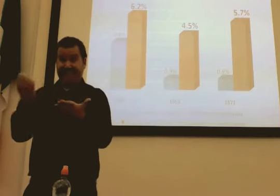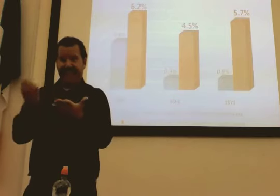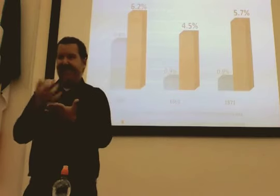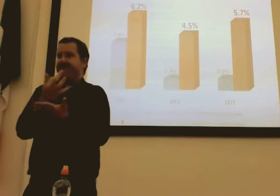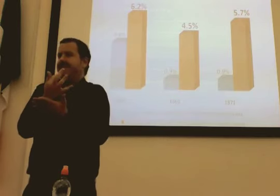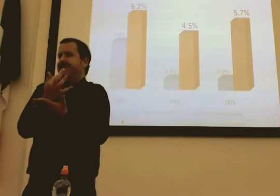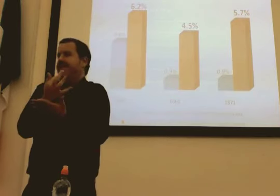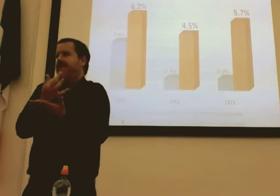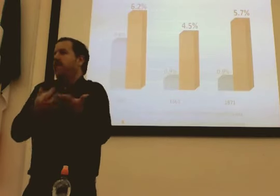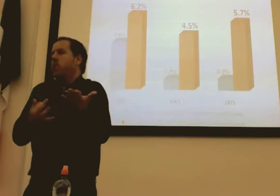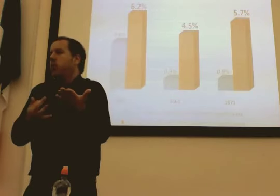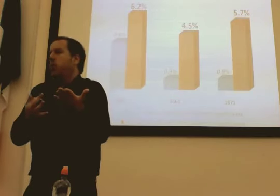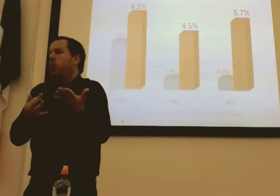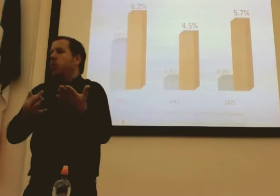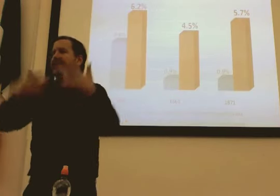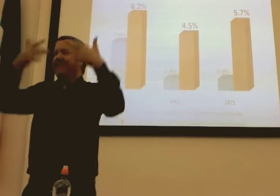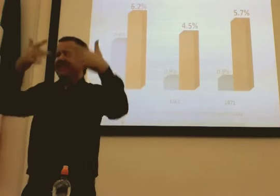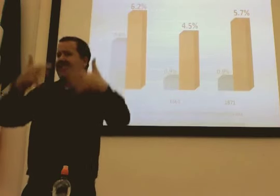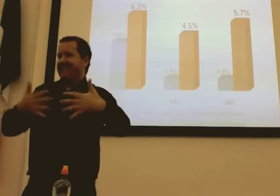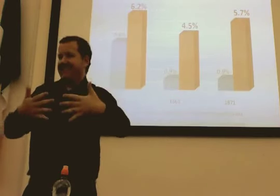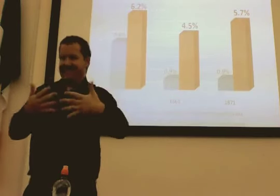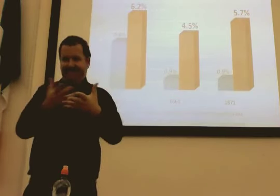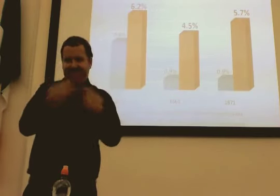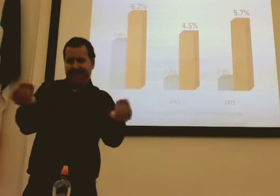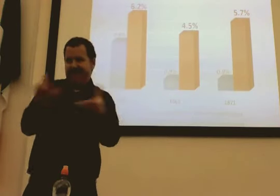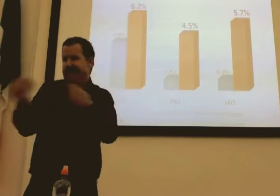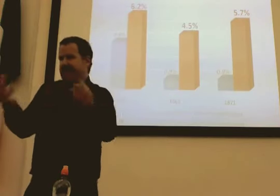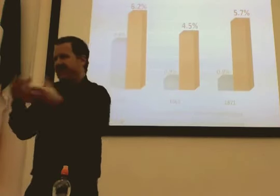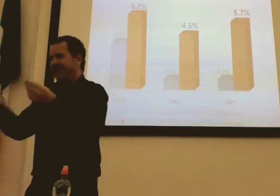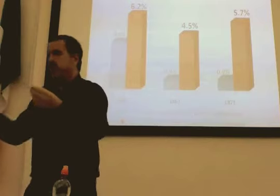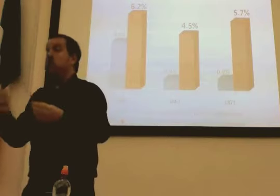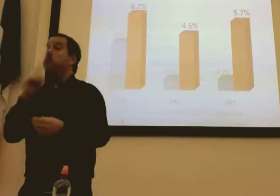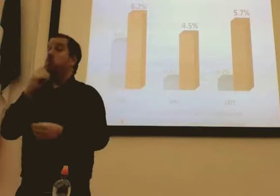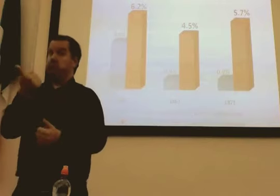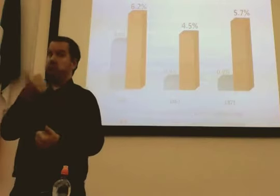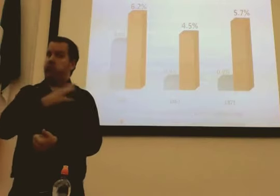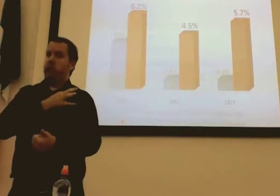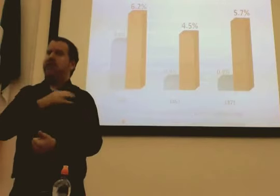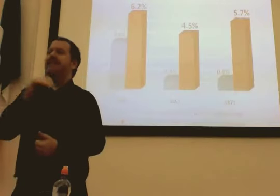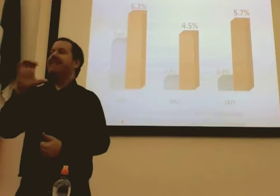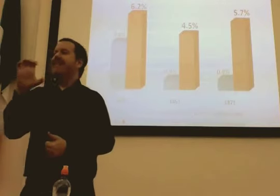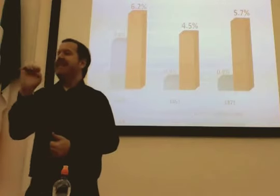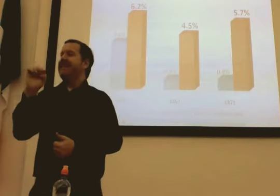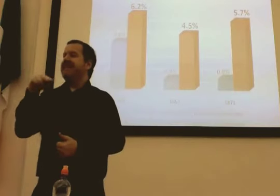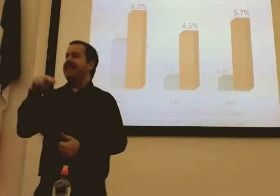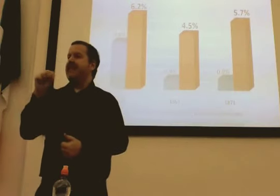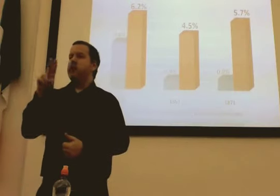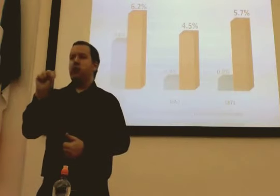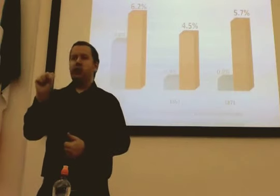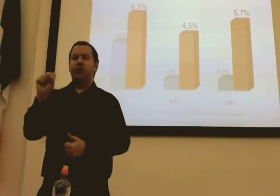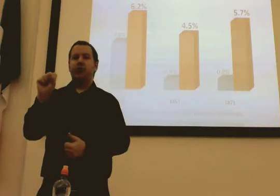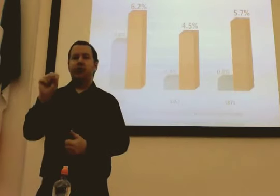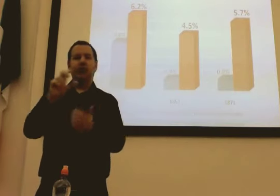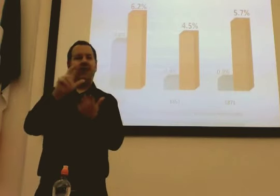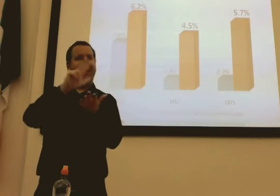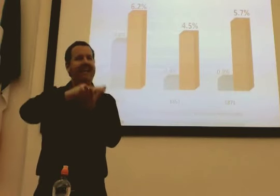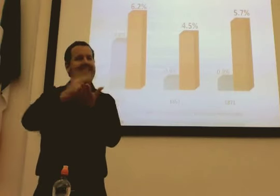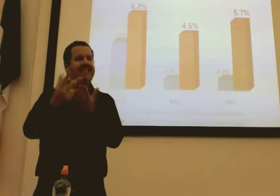we can't give exact figures because there's very few statistics and a lot of the figures can be missing, but the census is a